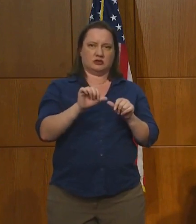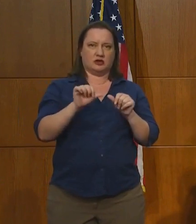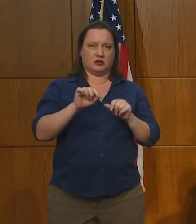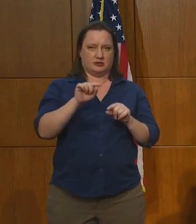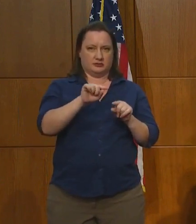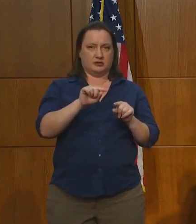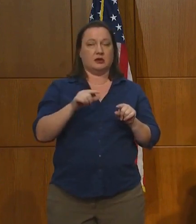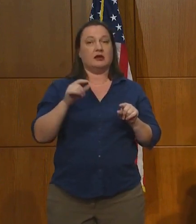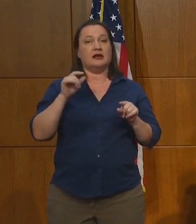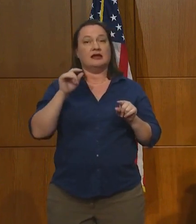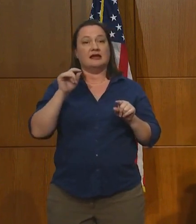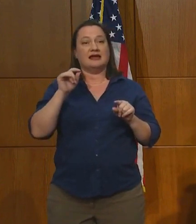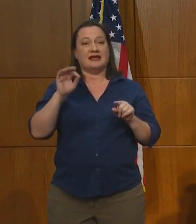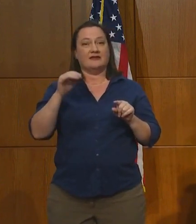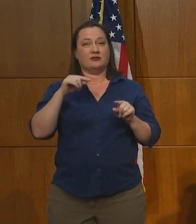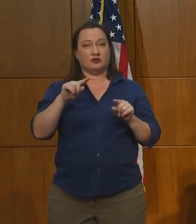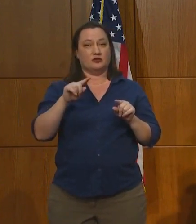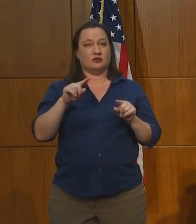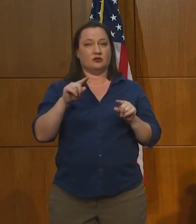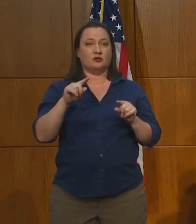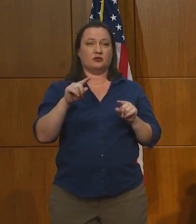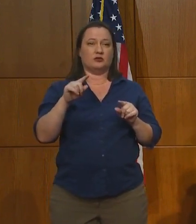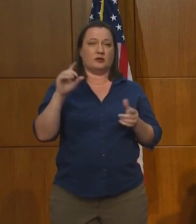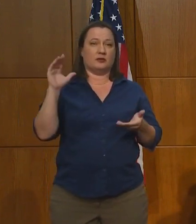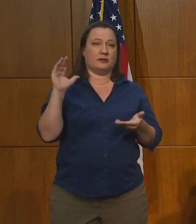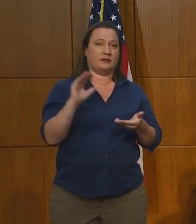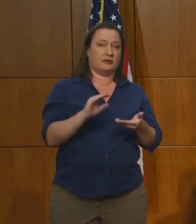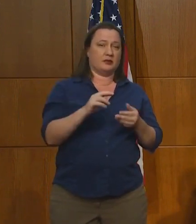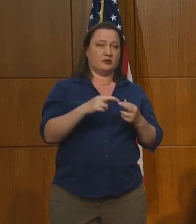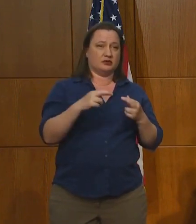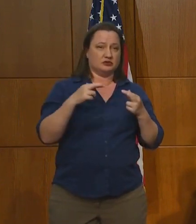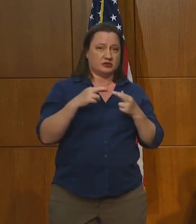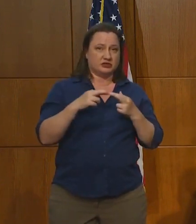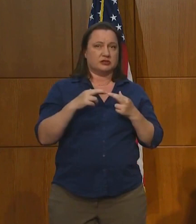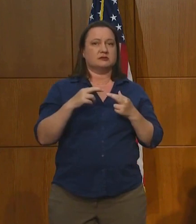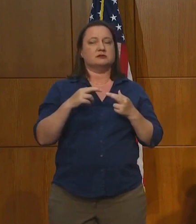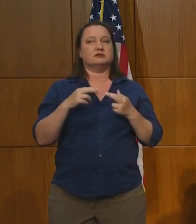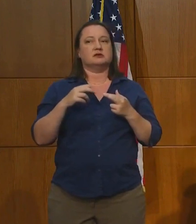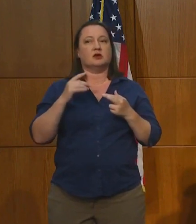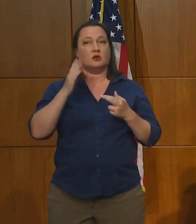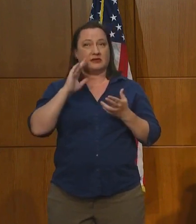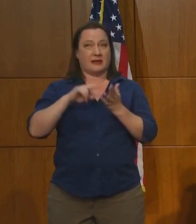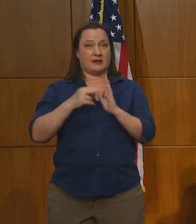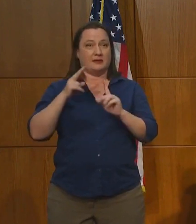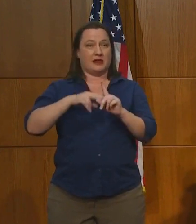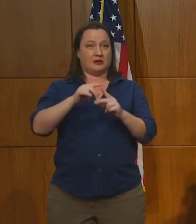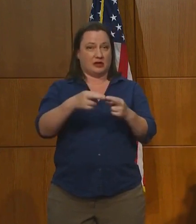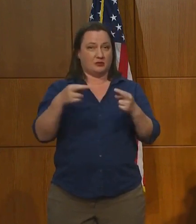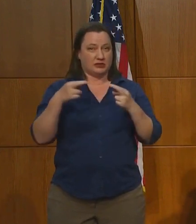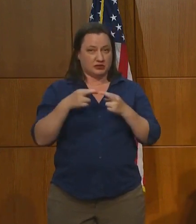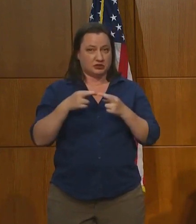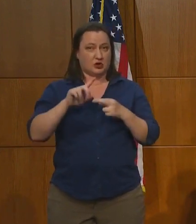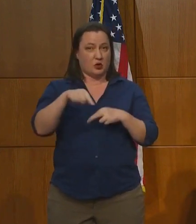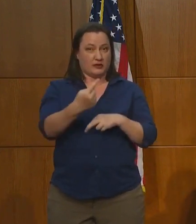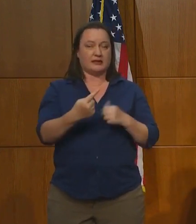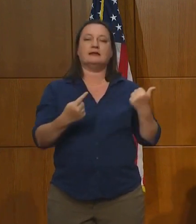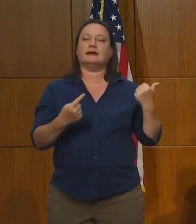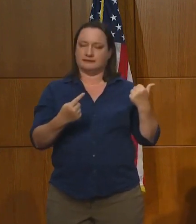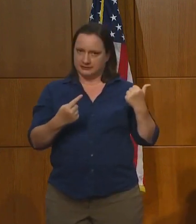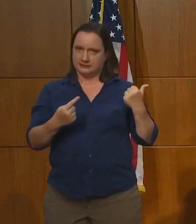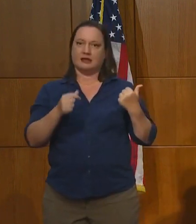you were to roll back restrictions, would you also consider doing that regionally? And I have one more question. Let me answer that question.